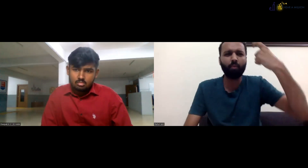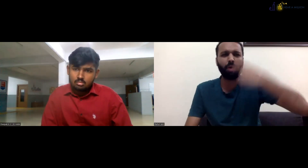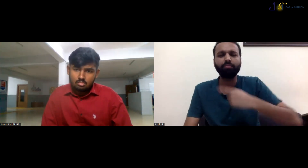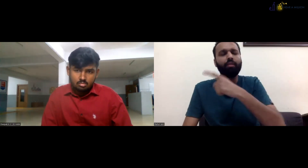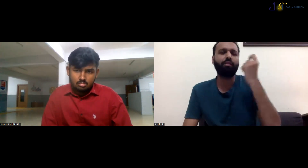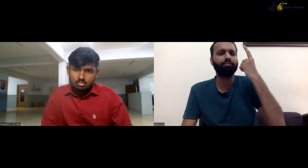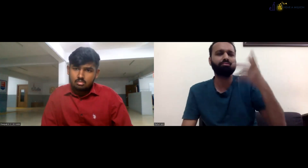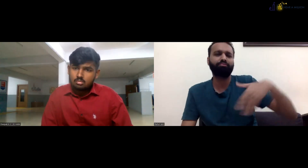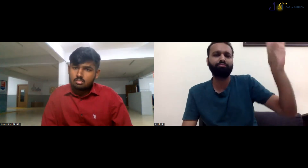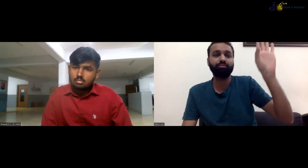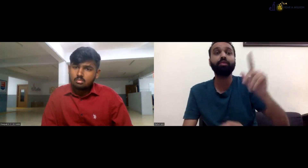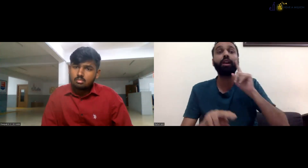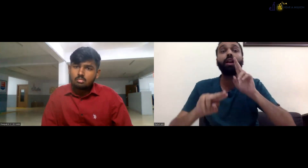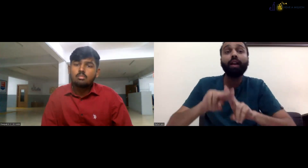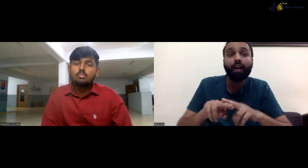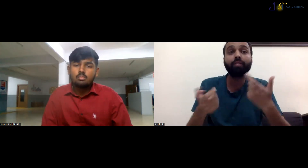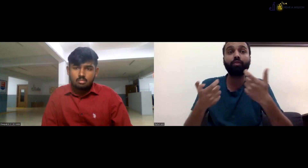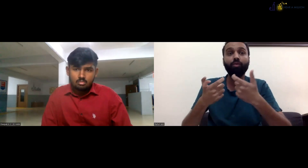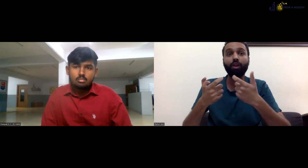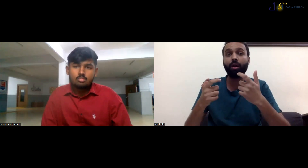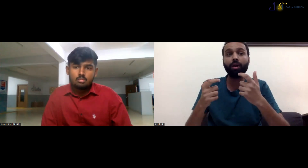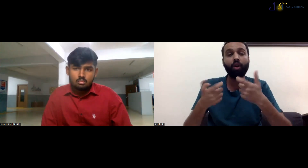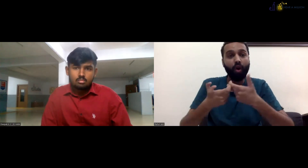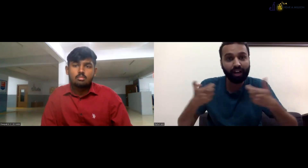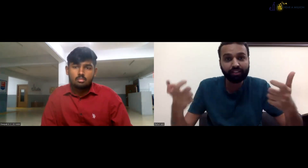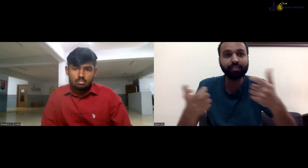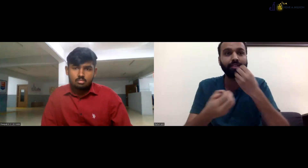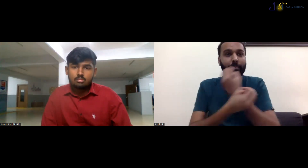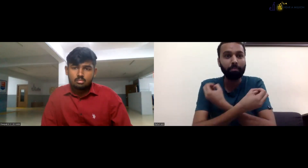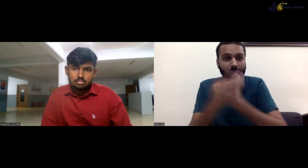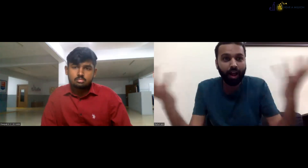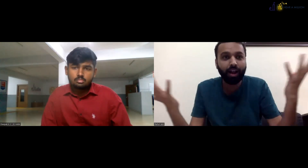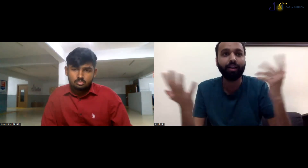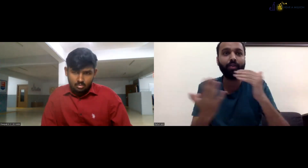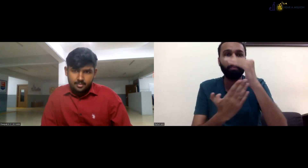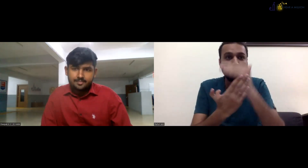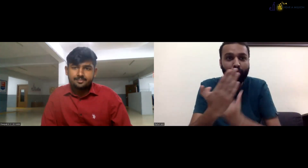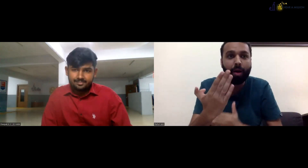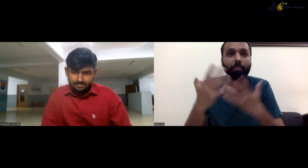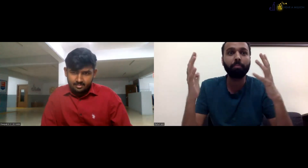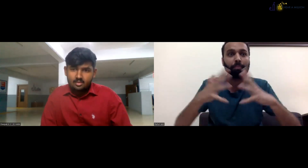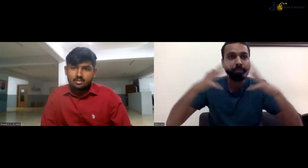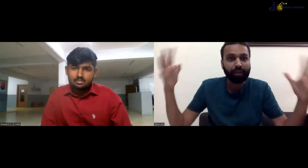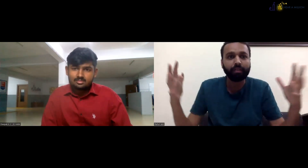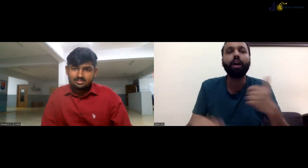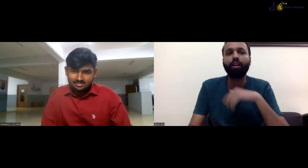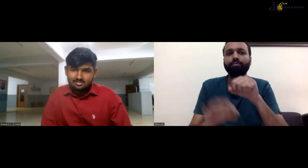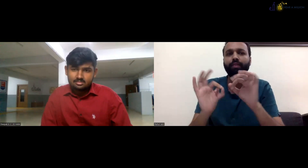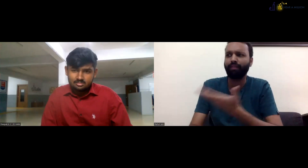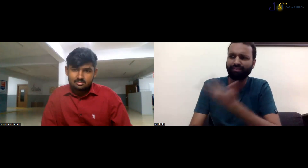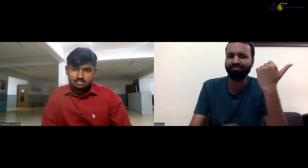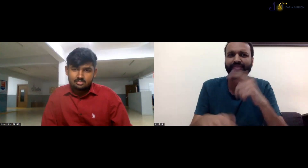also it was more professional, my work related meetings which I had, like conferences,